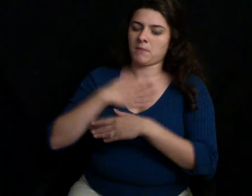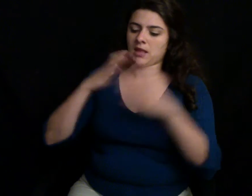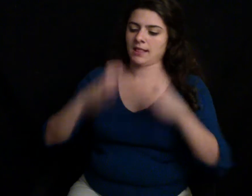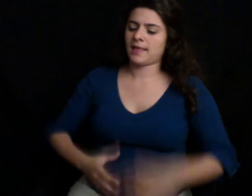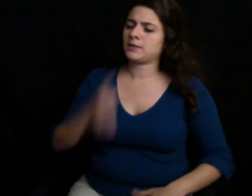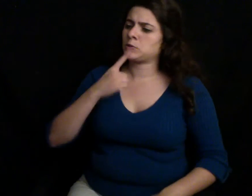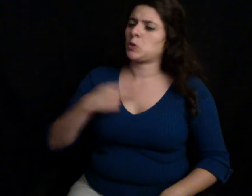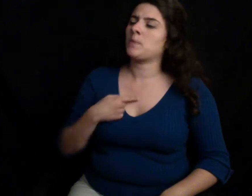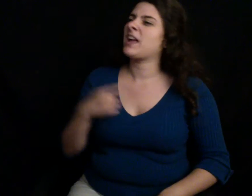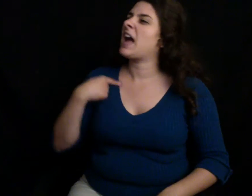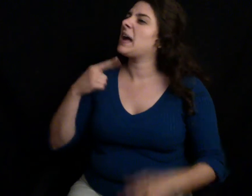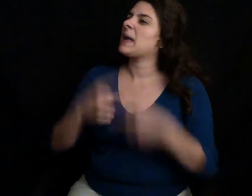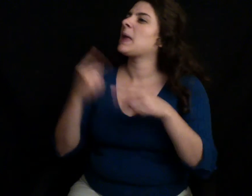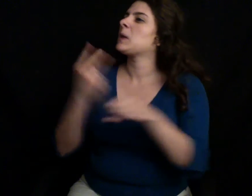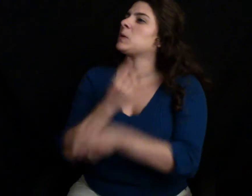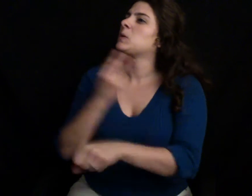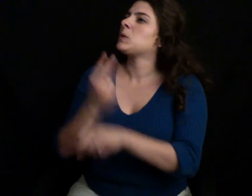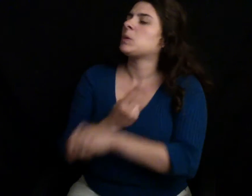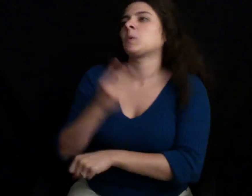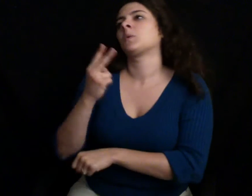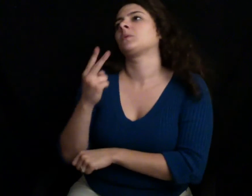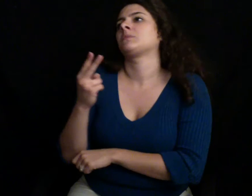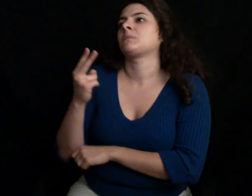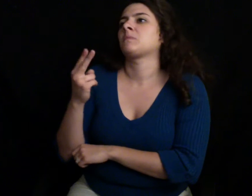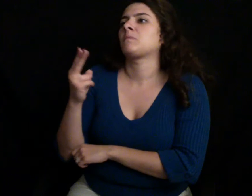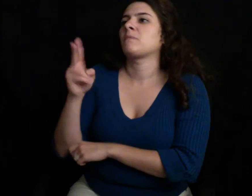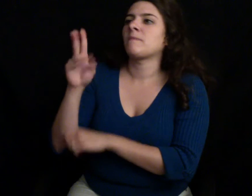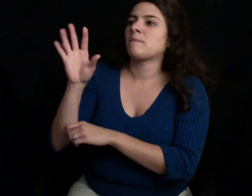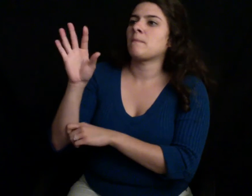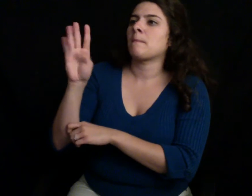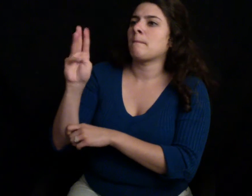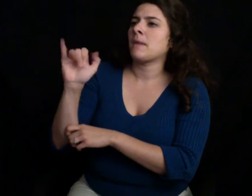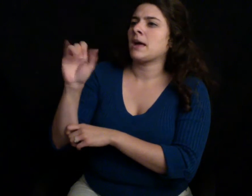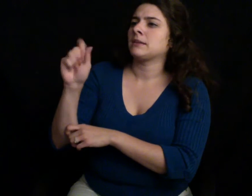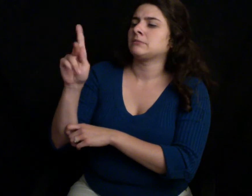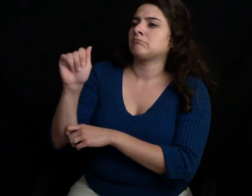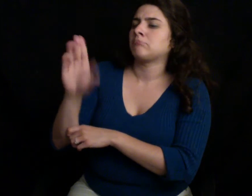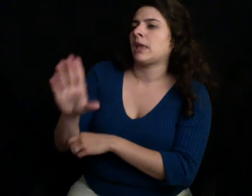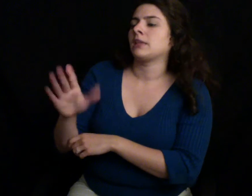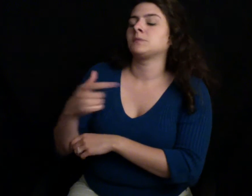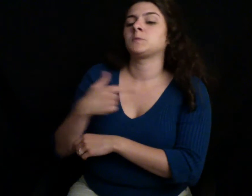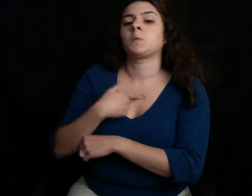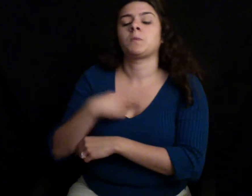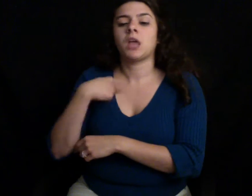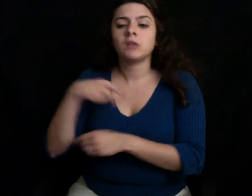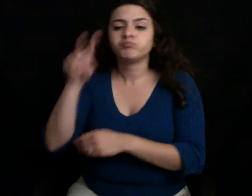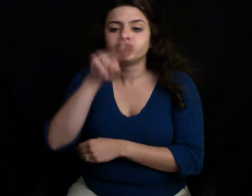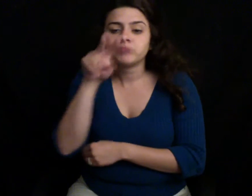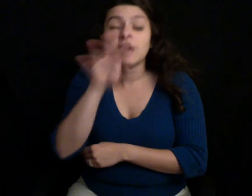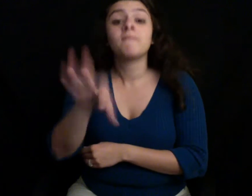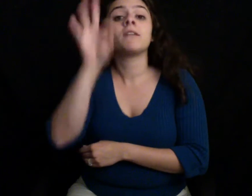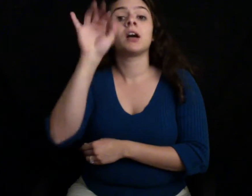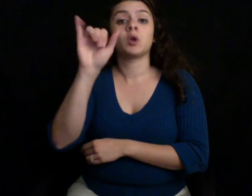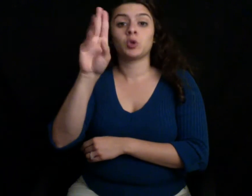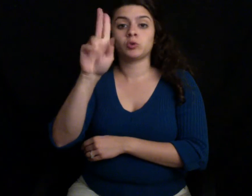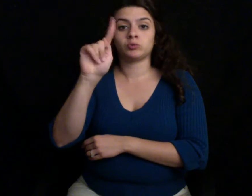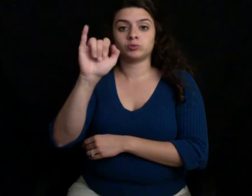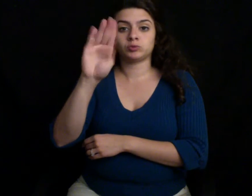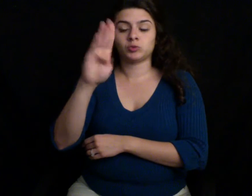site called YouTube, and I started to put her videos on YouTube. And that's how I got into the YouTube space, put my fitness videos